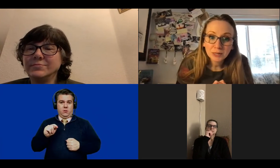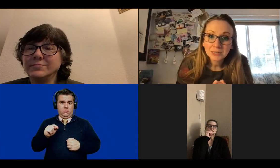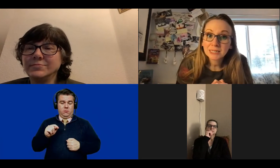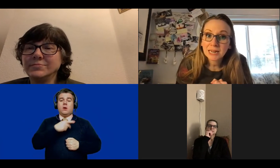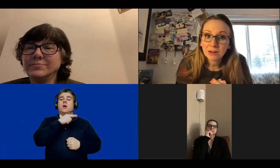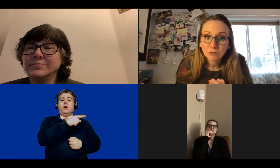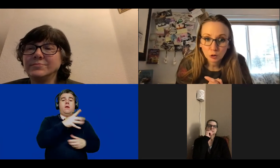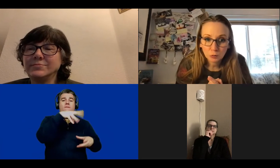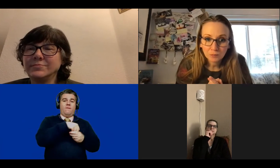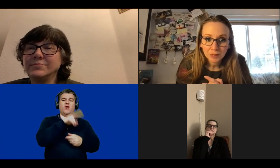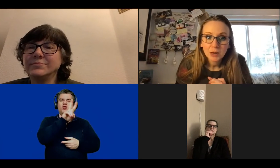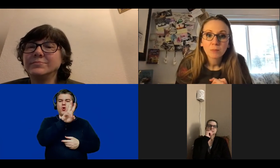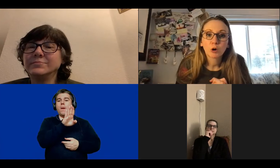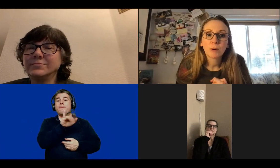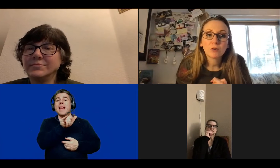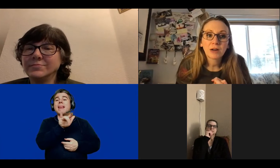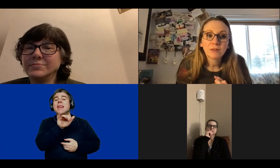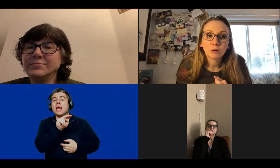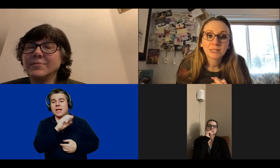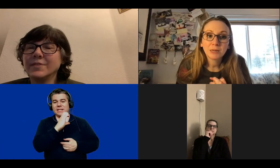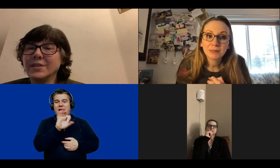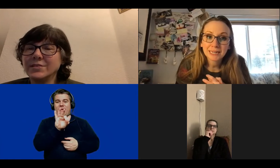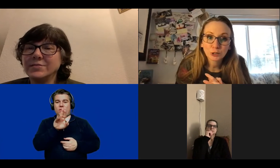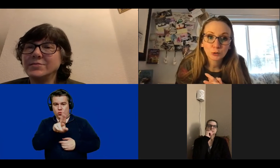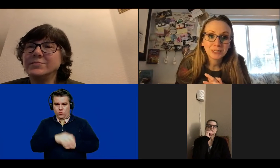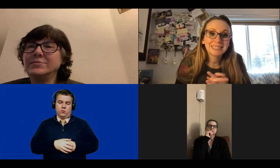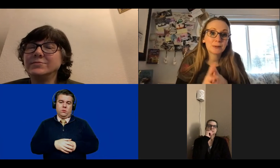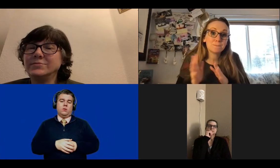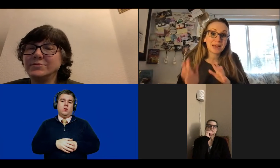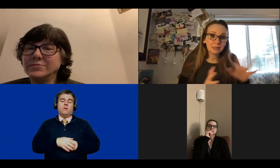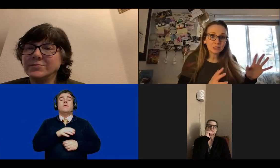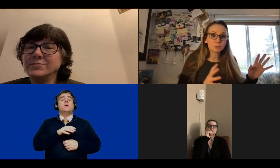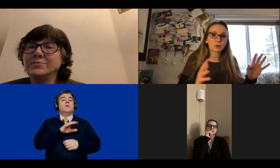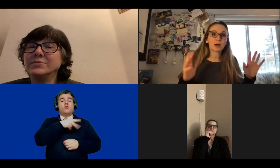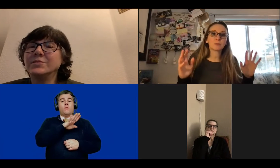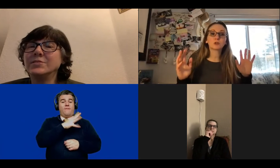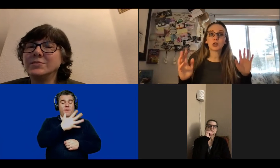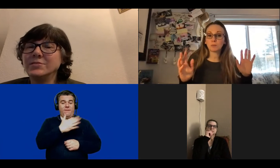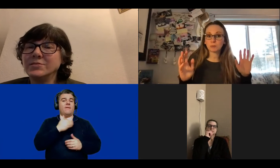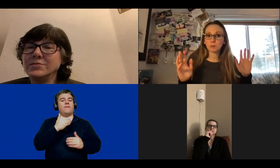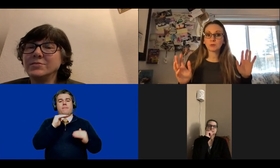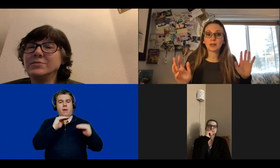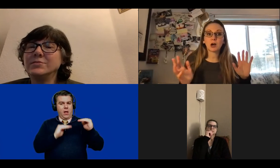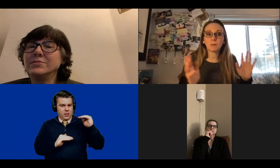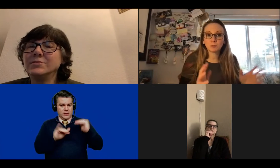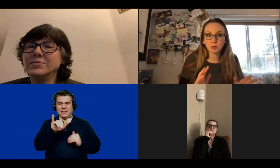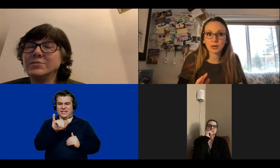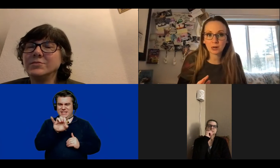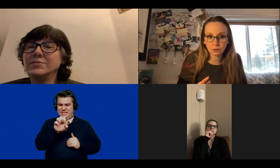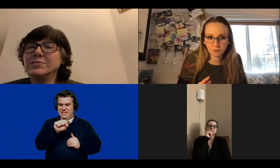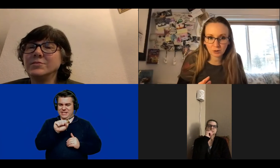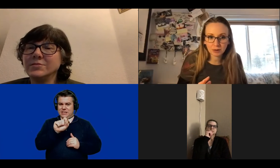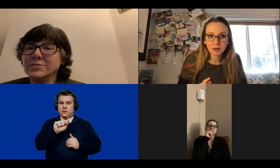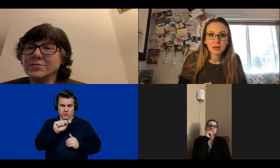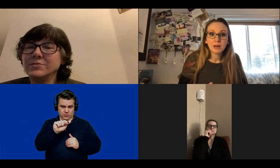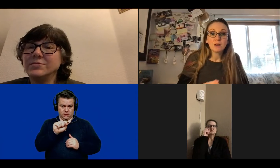2 billion CFU. PROBIO5 helps keep intestinal yeast in balance to help promote that optimal gut